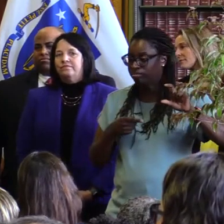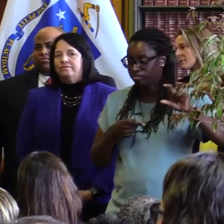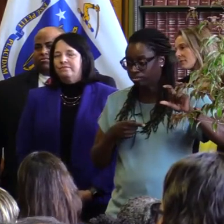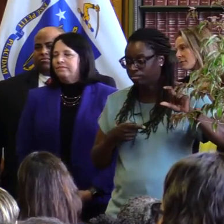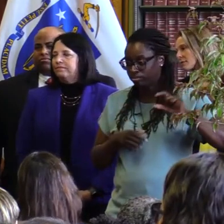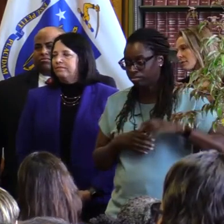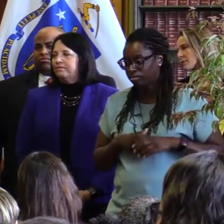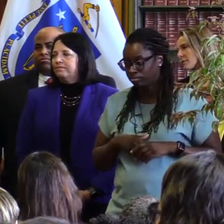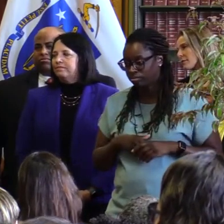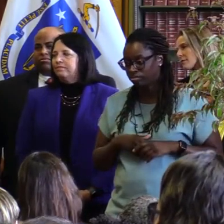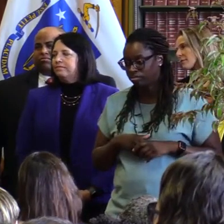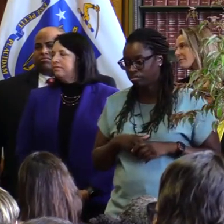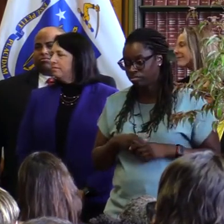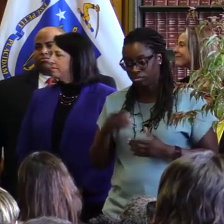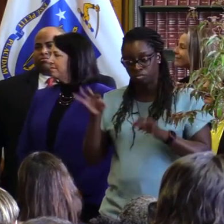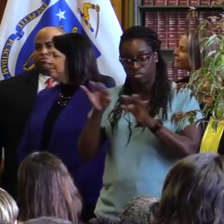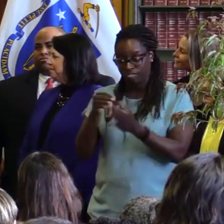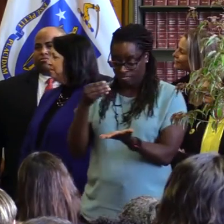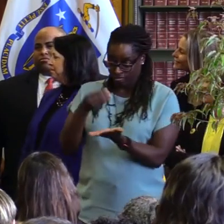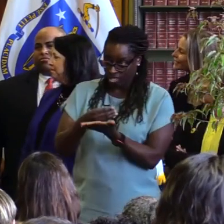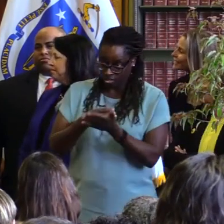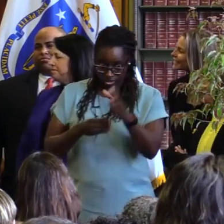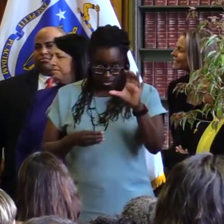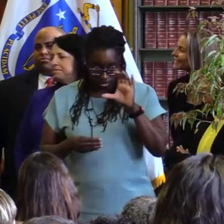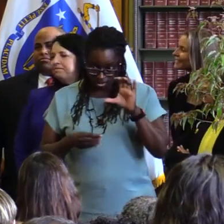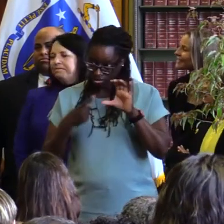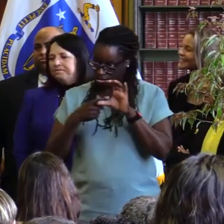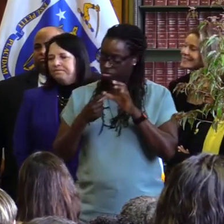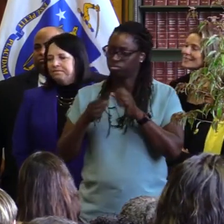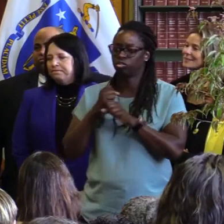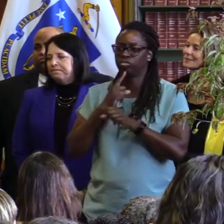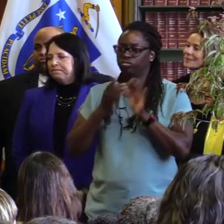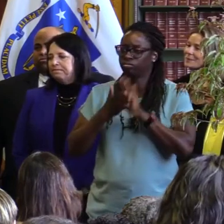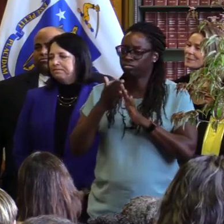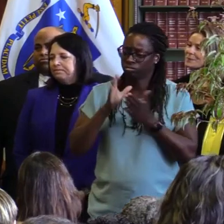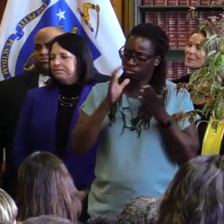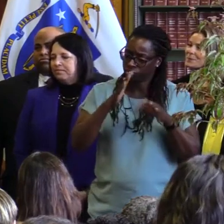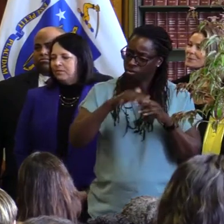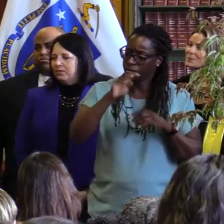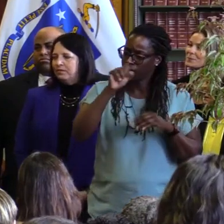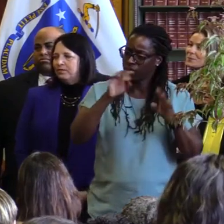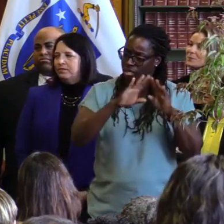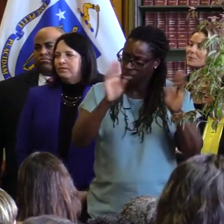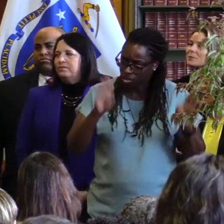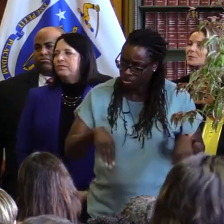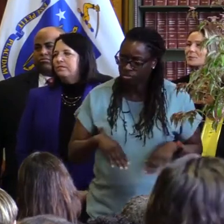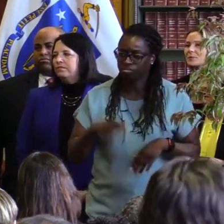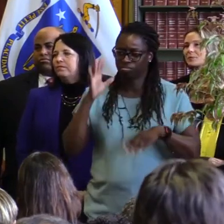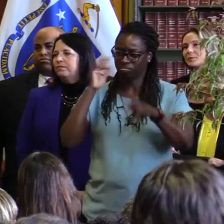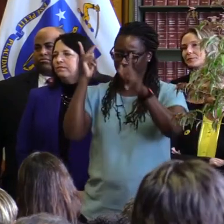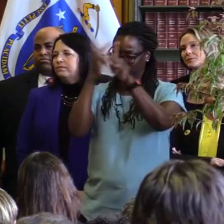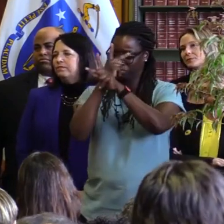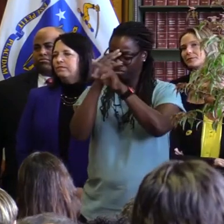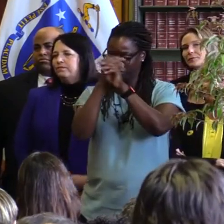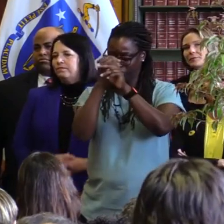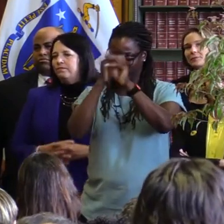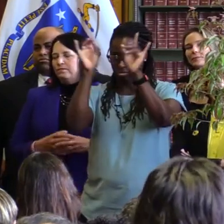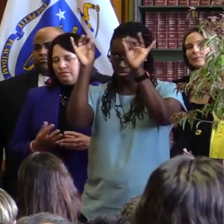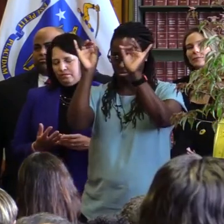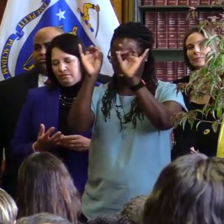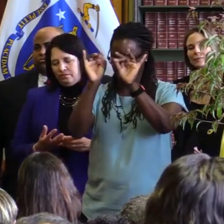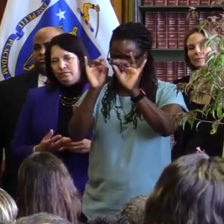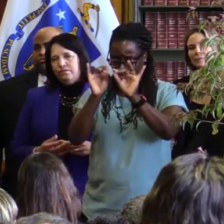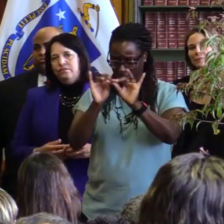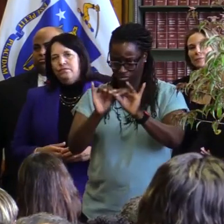as well by Mass Housing, which has the expertise in doing the math and getting financing out the door to places. And we hope to